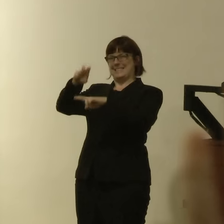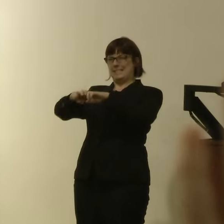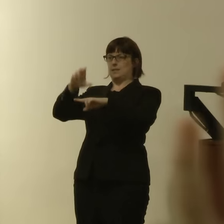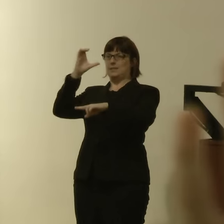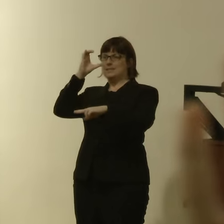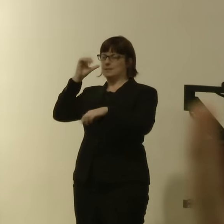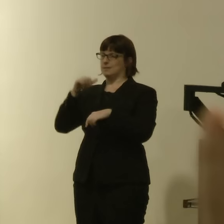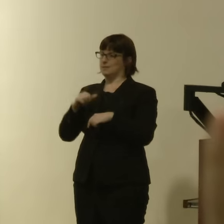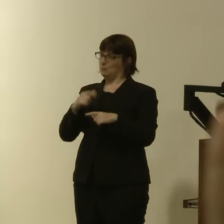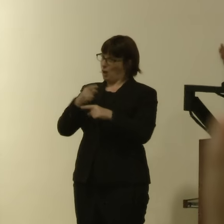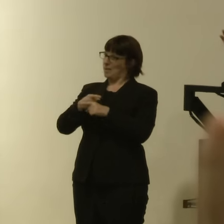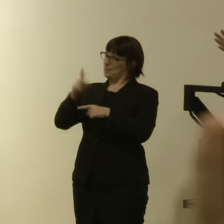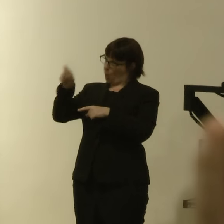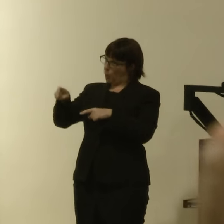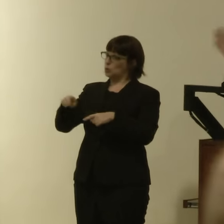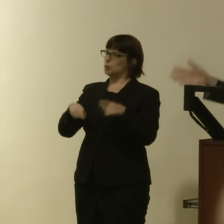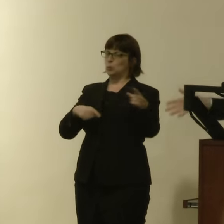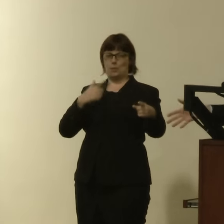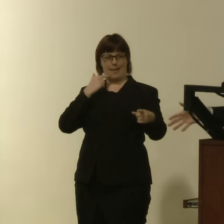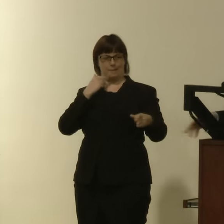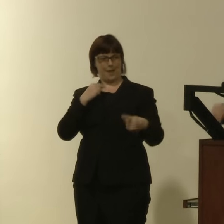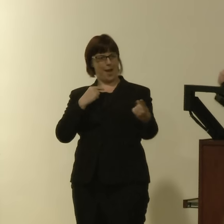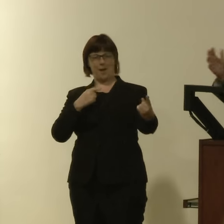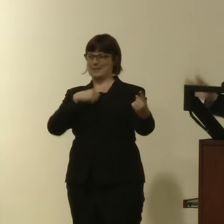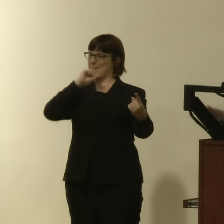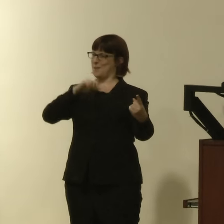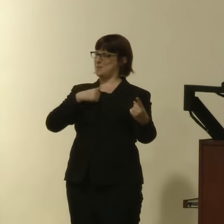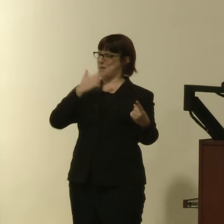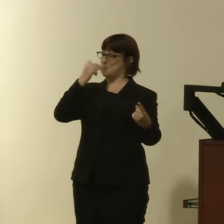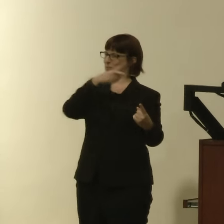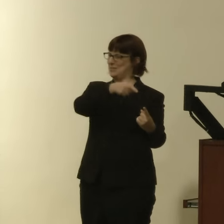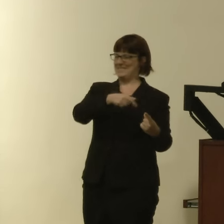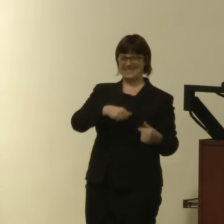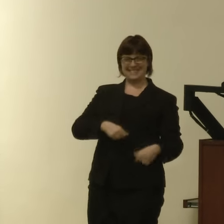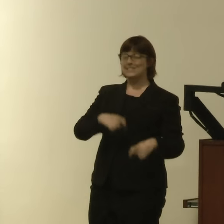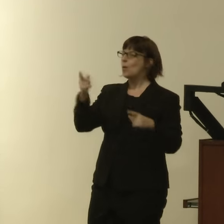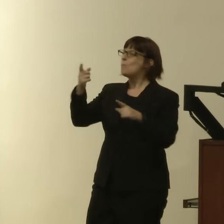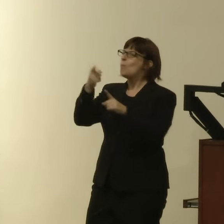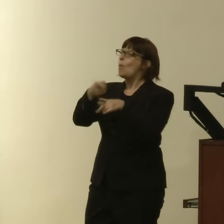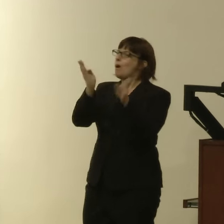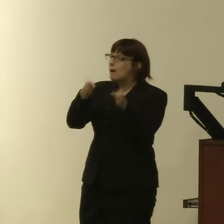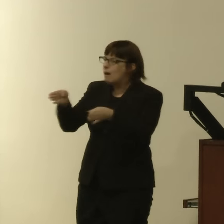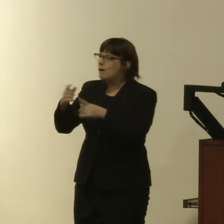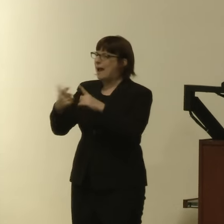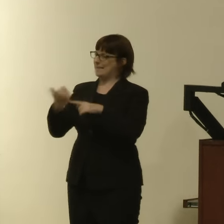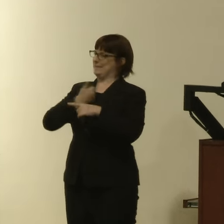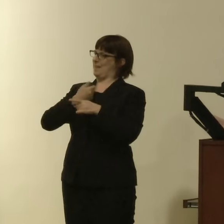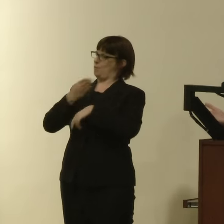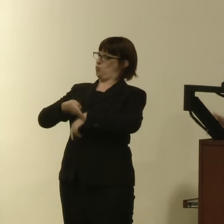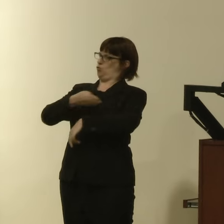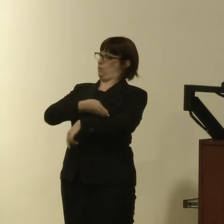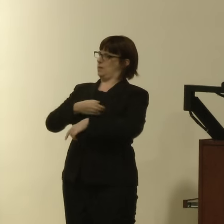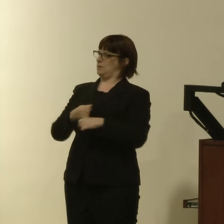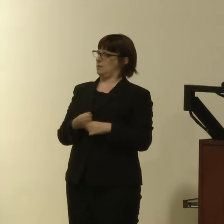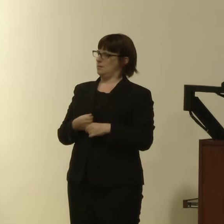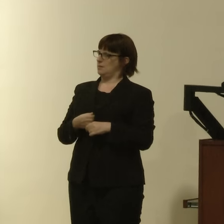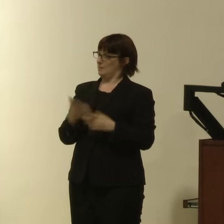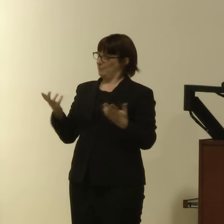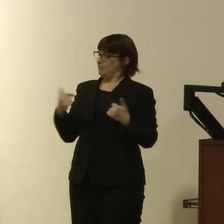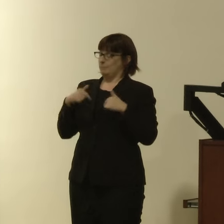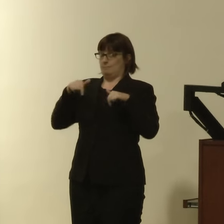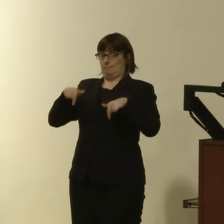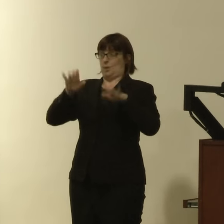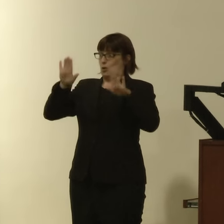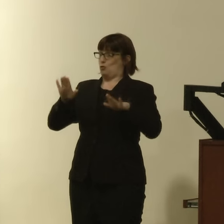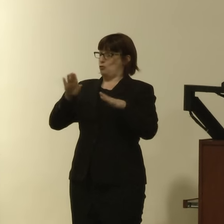humor. So I'm just saying, from organizing to, you know, self-improvement, which is the great privilege of a great